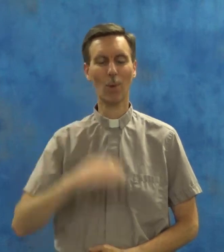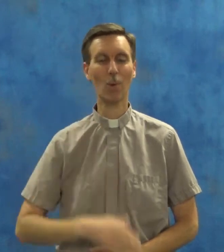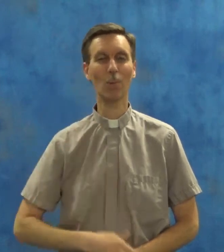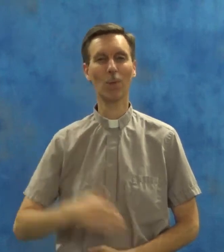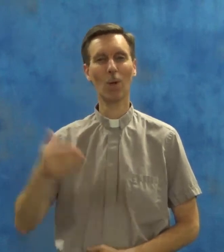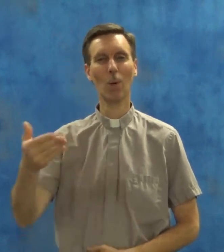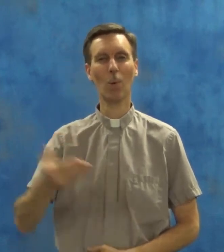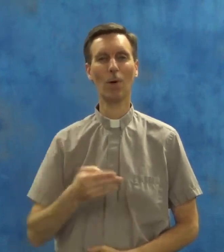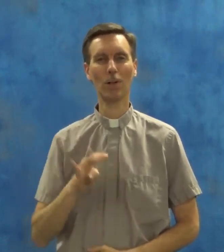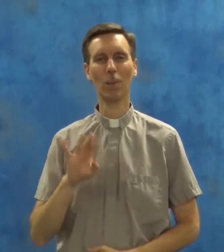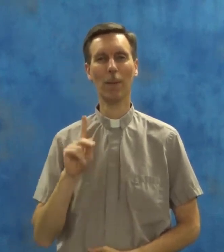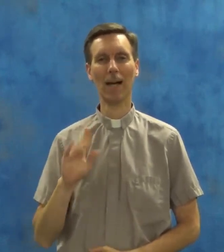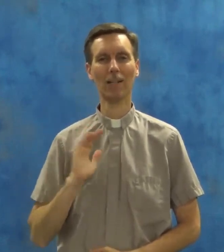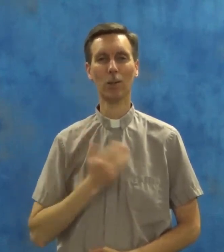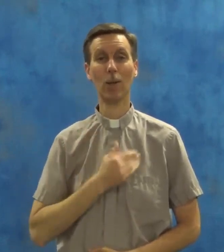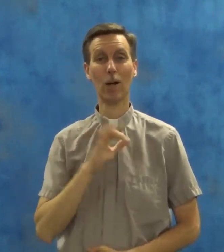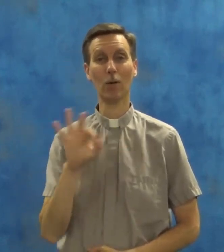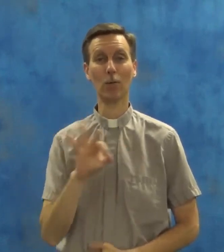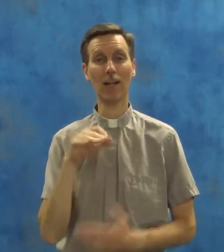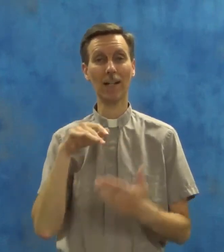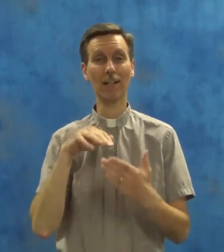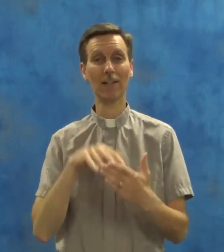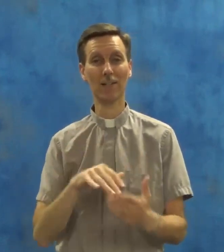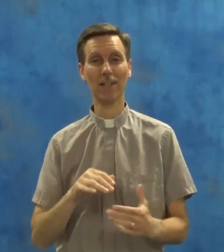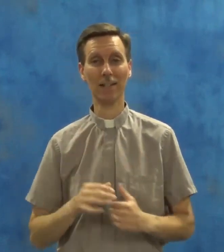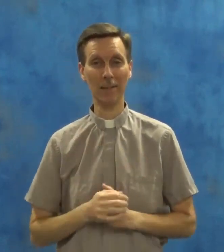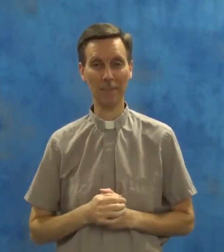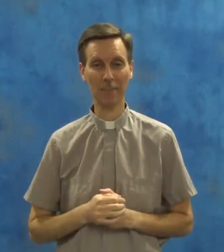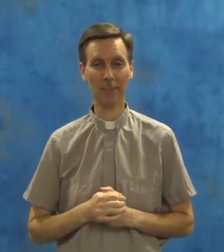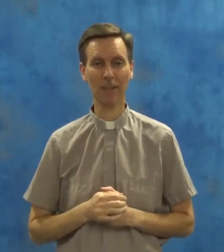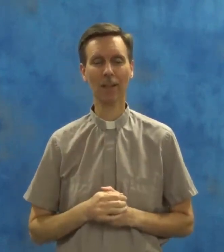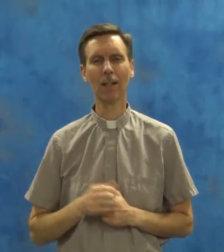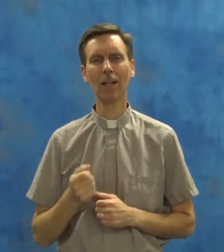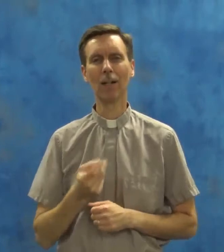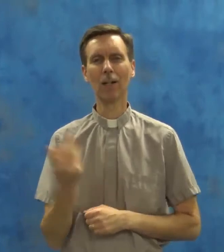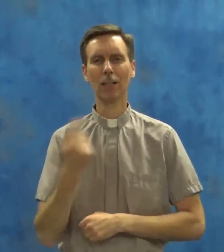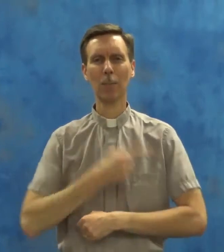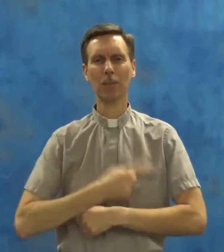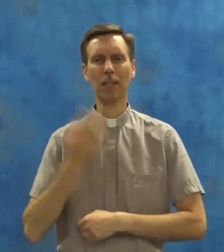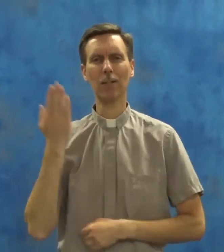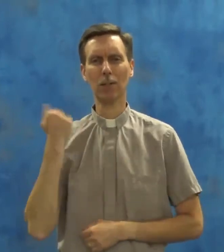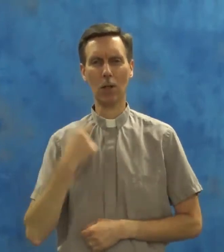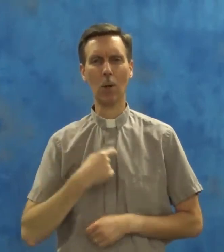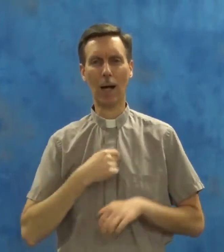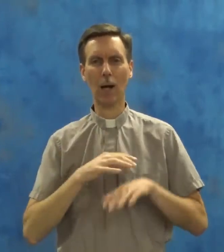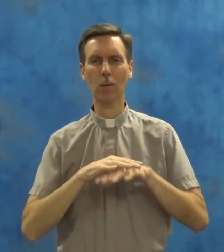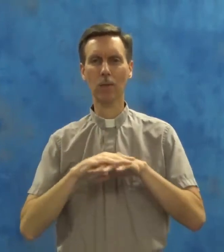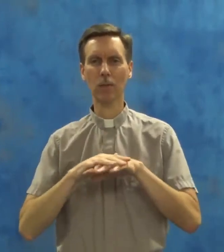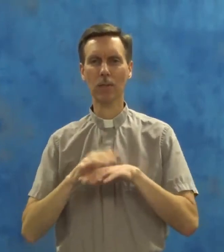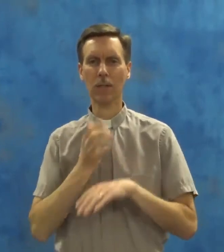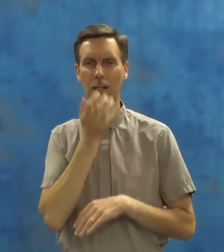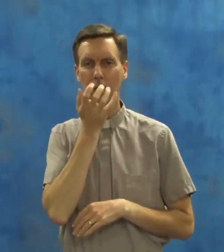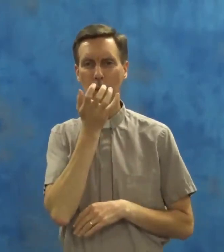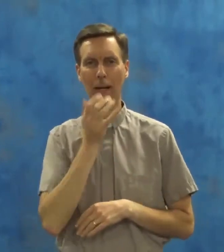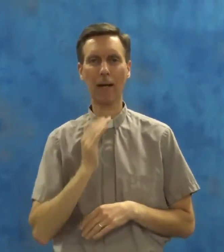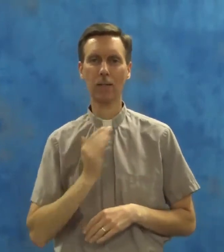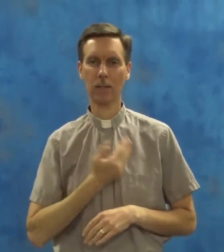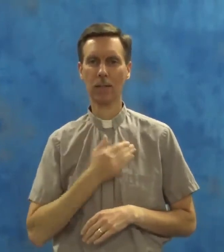Hello, welcome back to our Friday study. A couple days ago, I was cutting the grass in